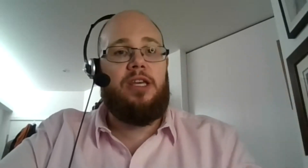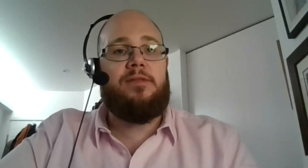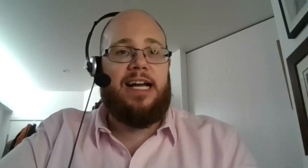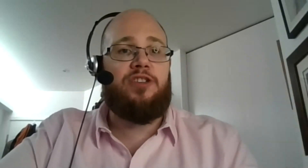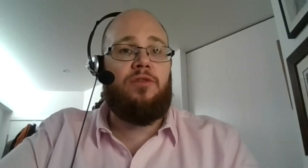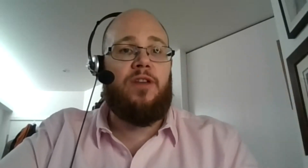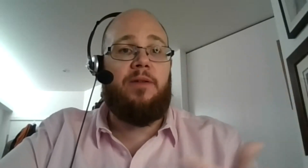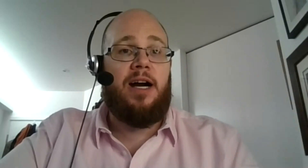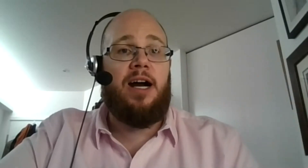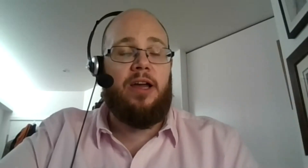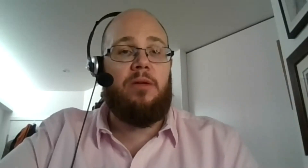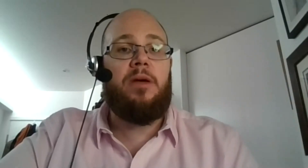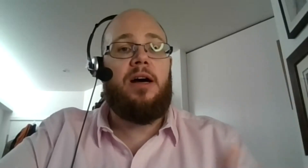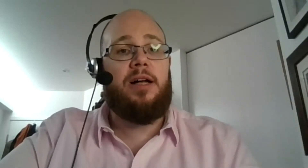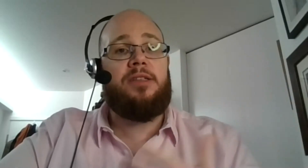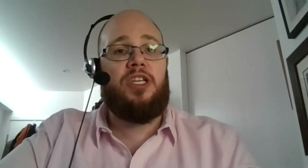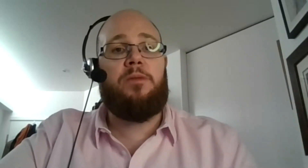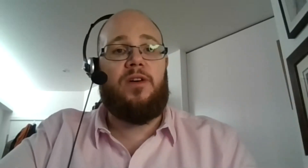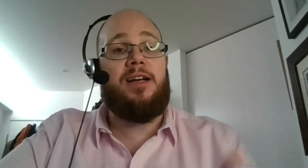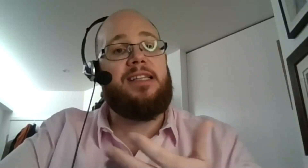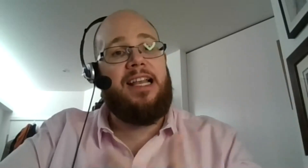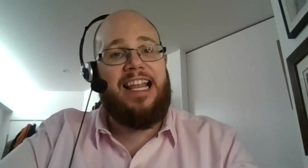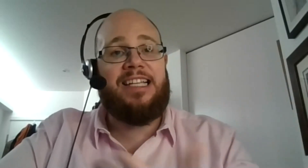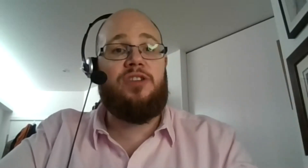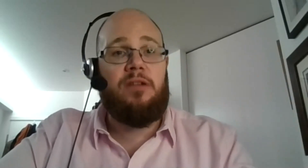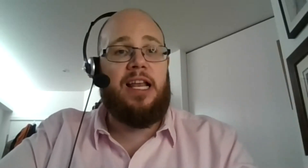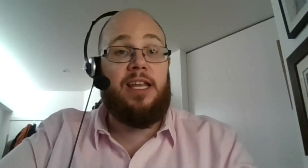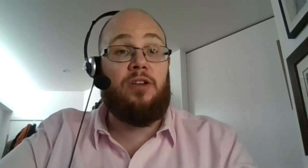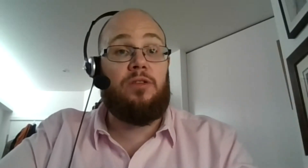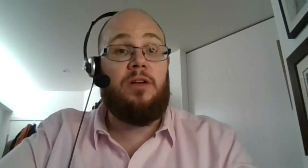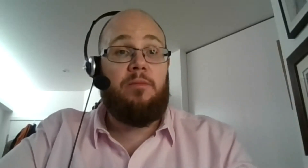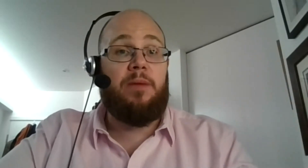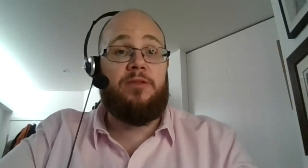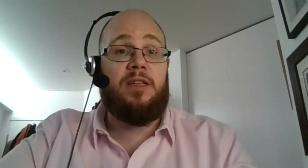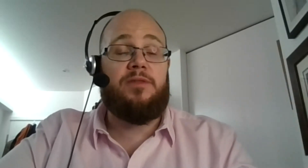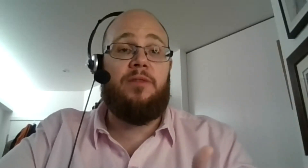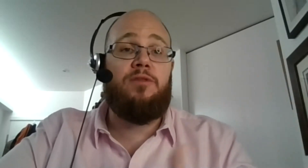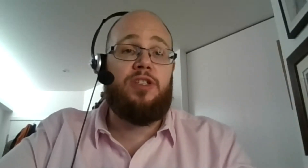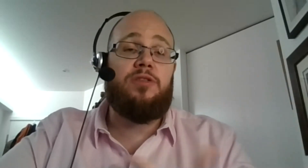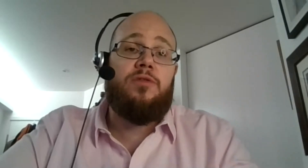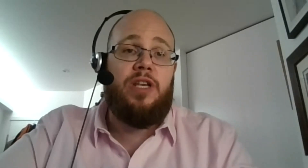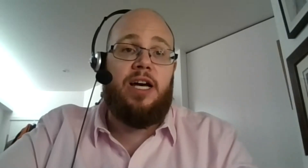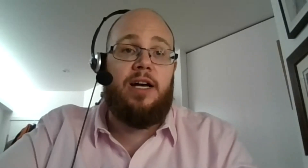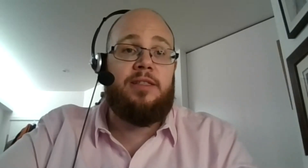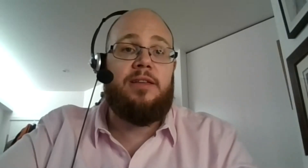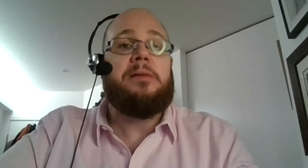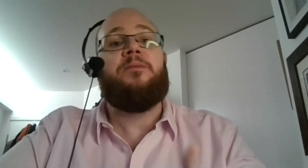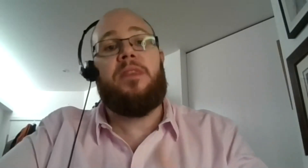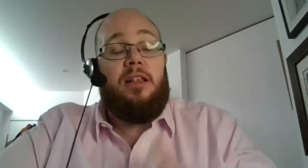use lateral flow at home unsupervised unless you're a clinical member of staff. So if you're a doctor or a nurse, you